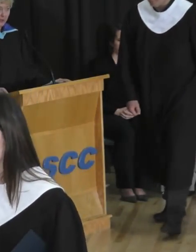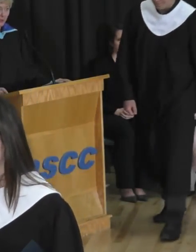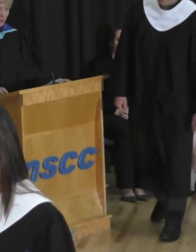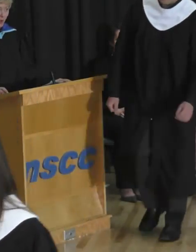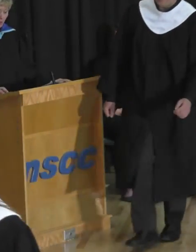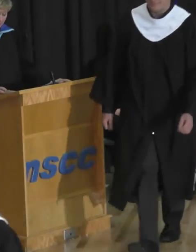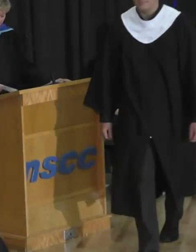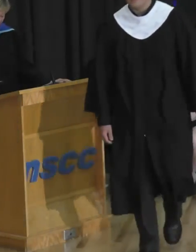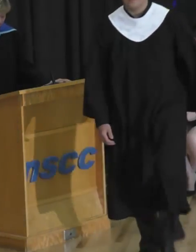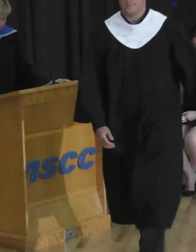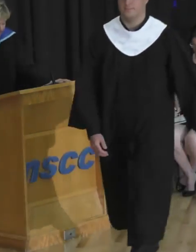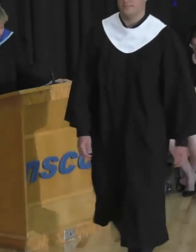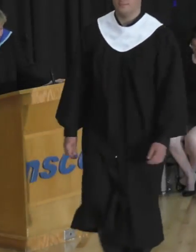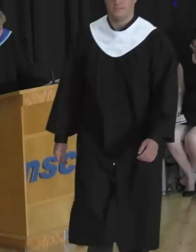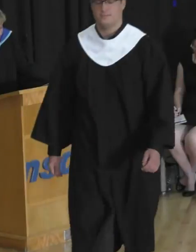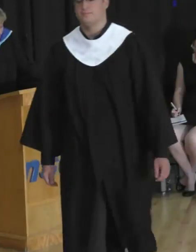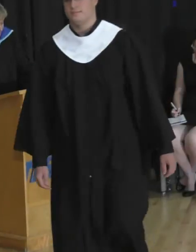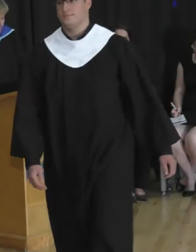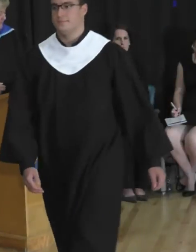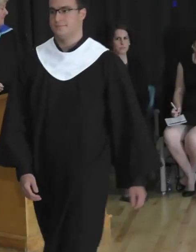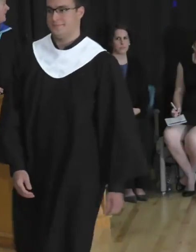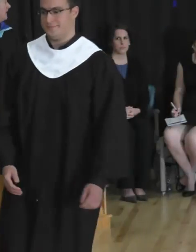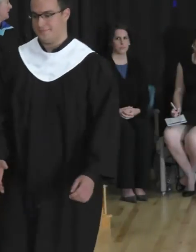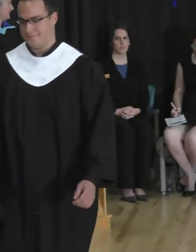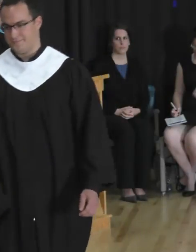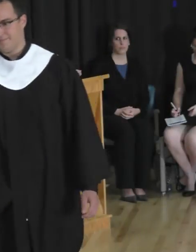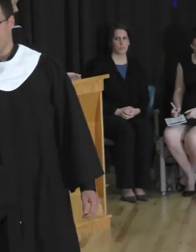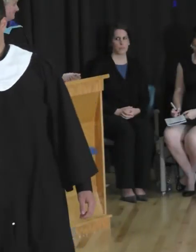Tanner Ward.